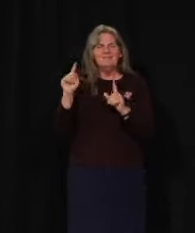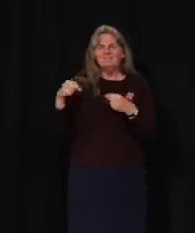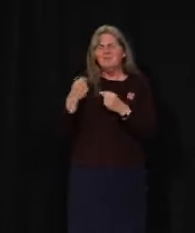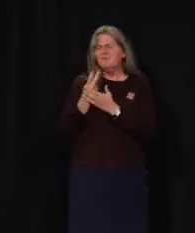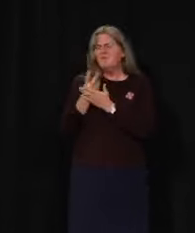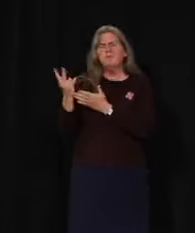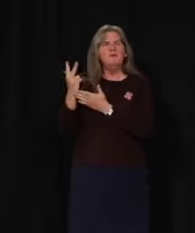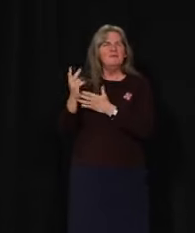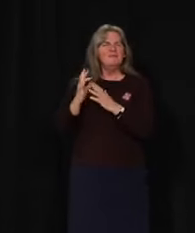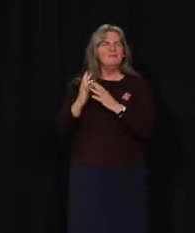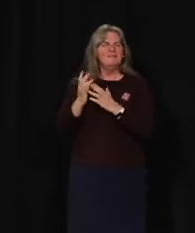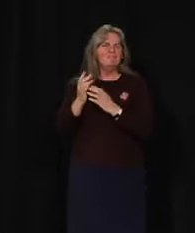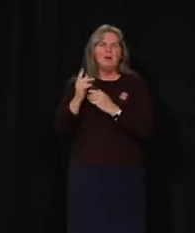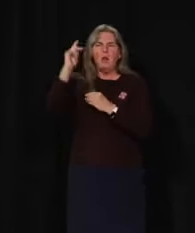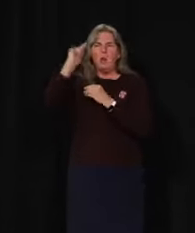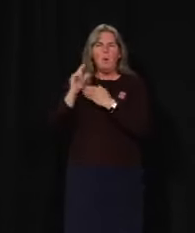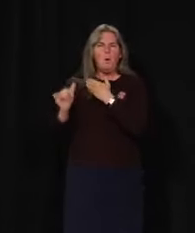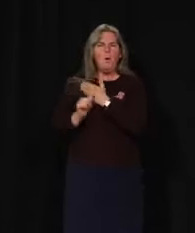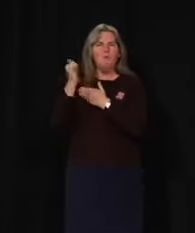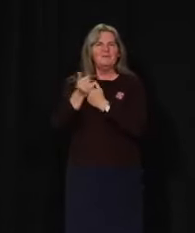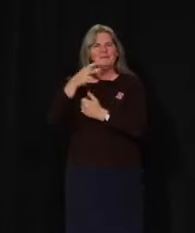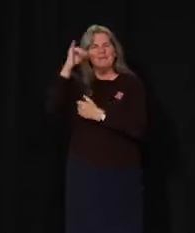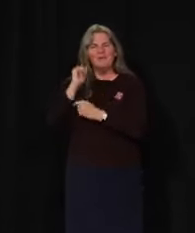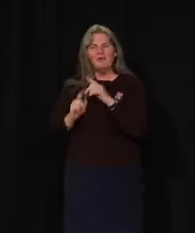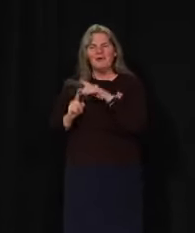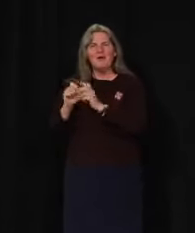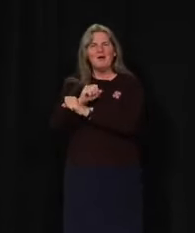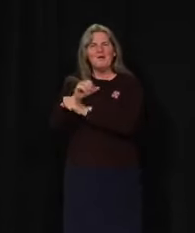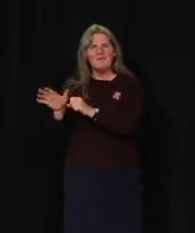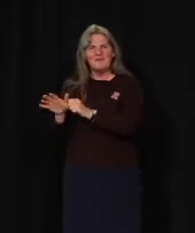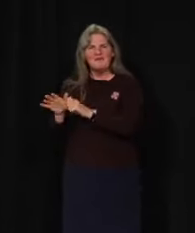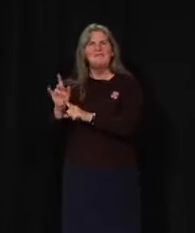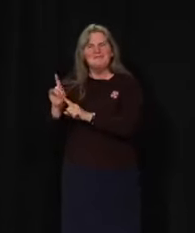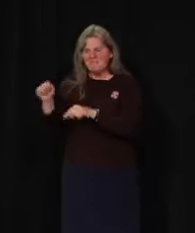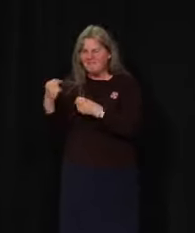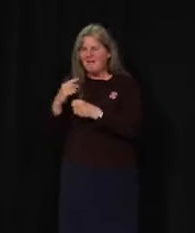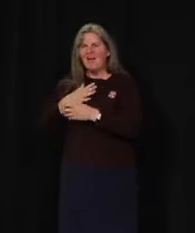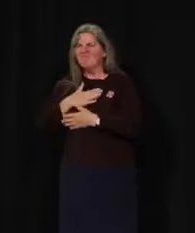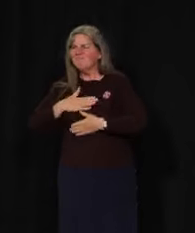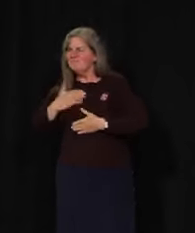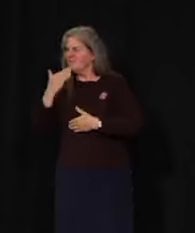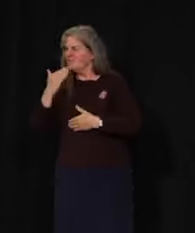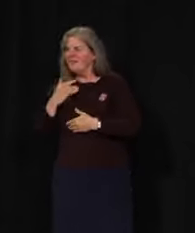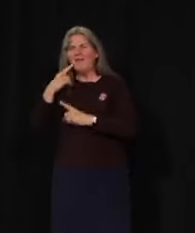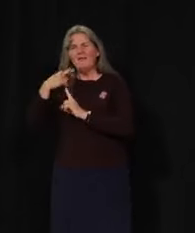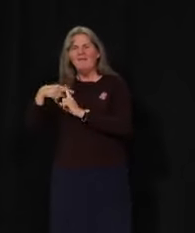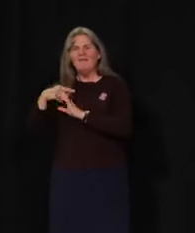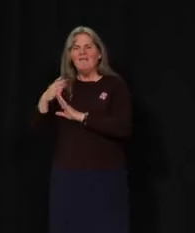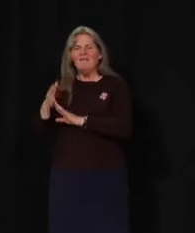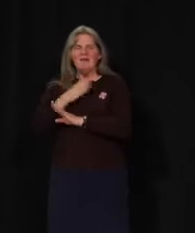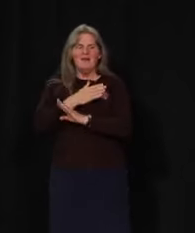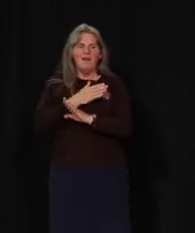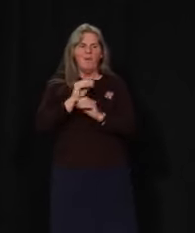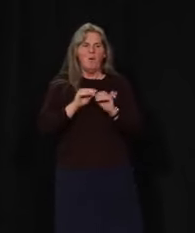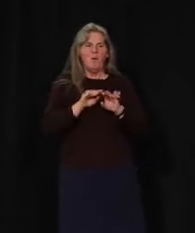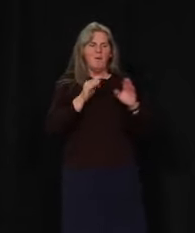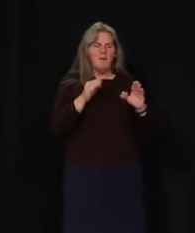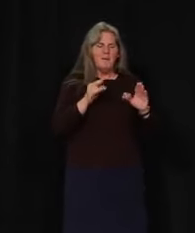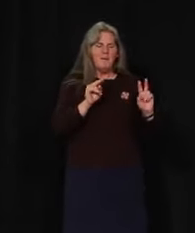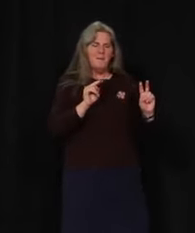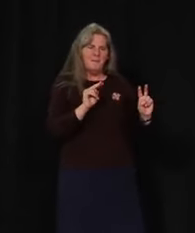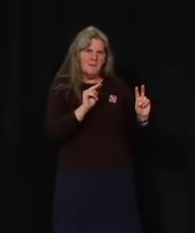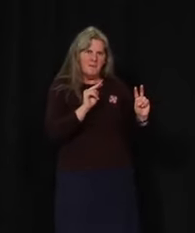few weeks when the risk has been so low. But as we open ourselves up to a higher exposure risk, this is time to get